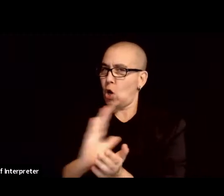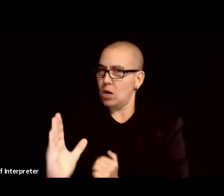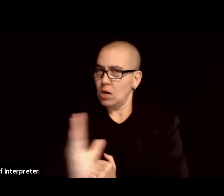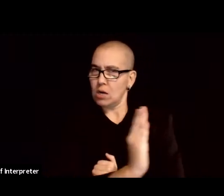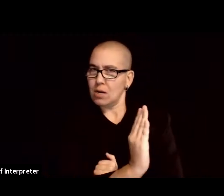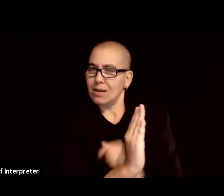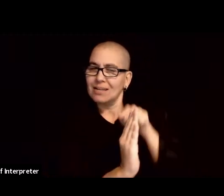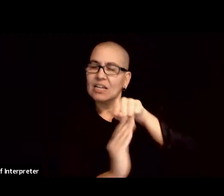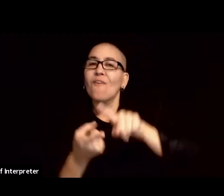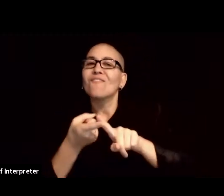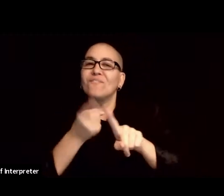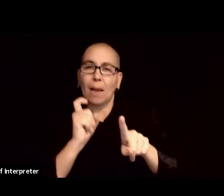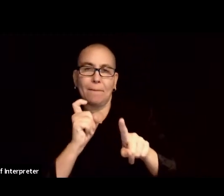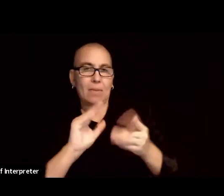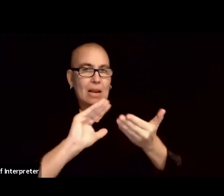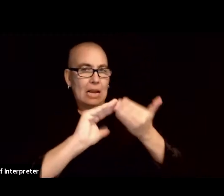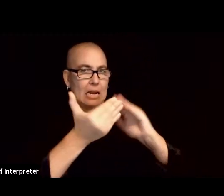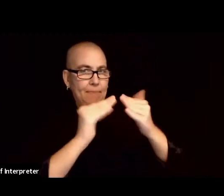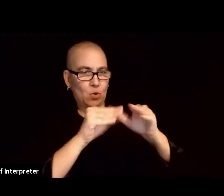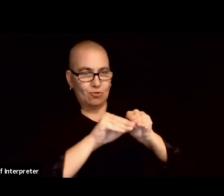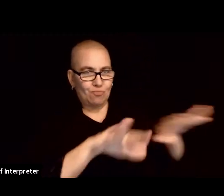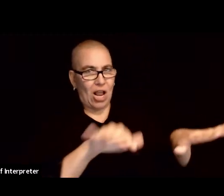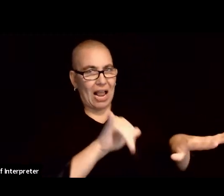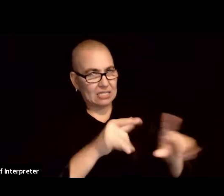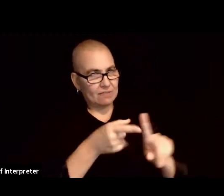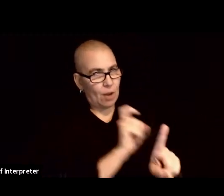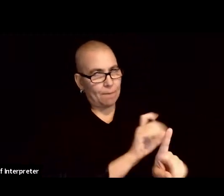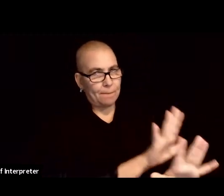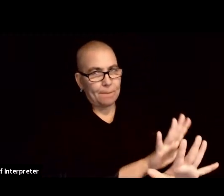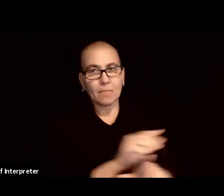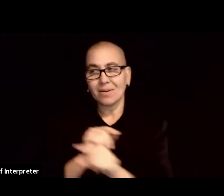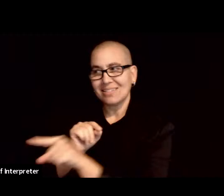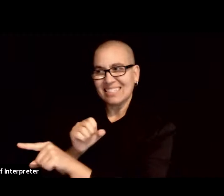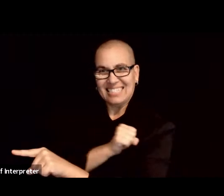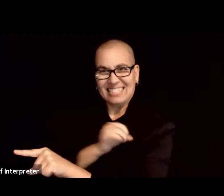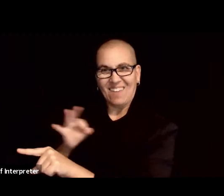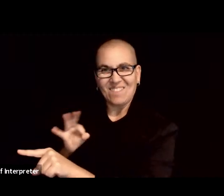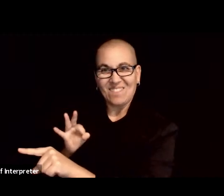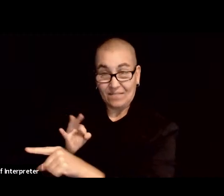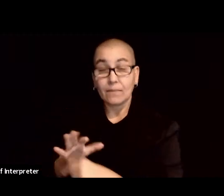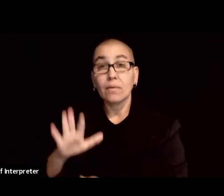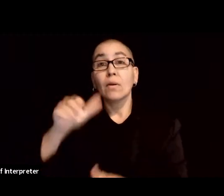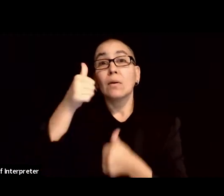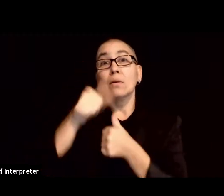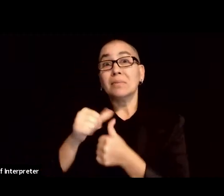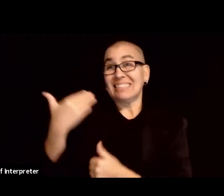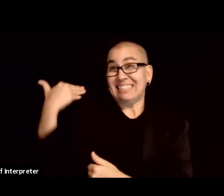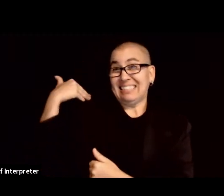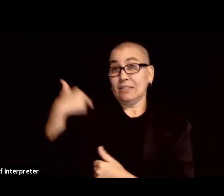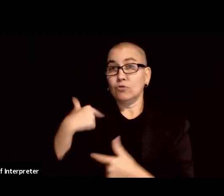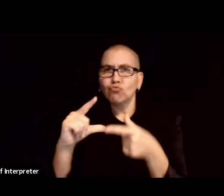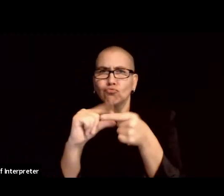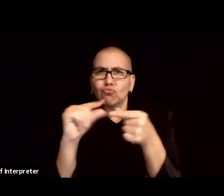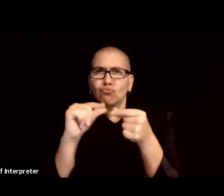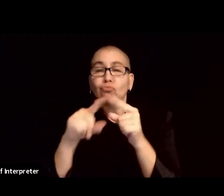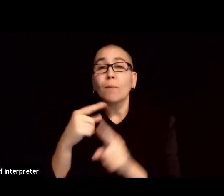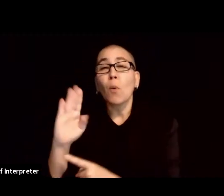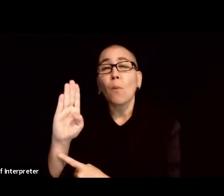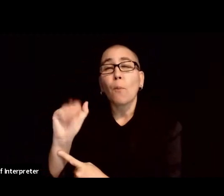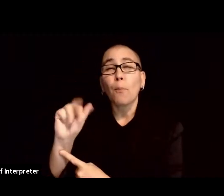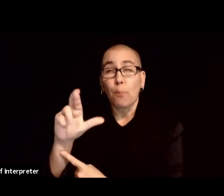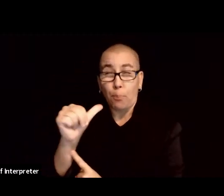bars and restaurants that we've talked about a number of times in recent weeks. So far, we've had